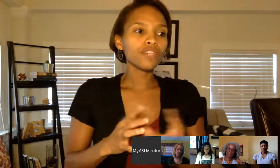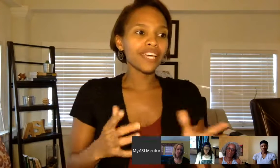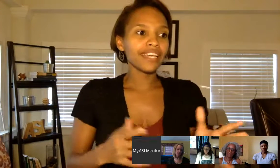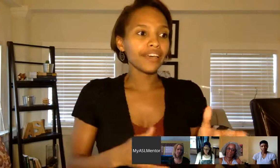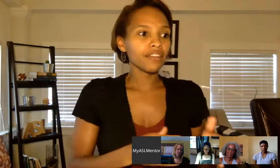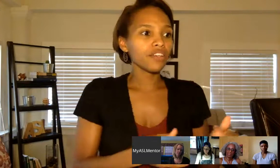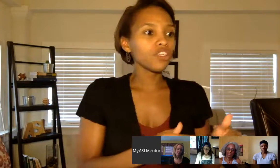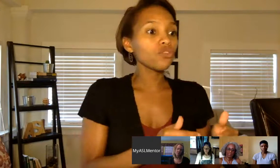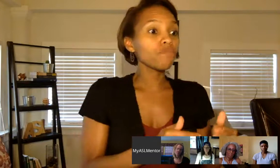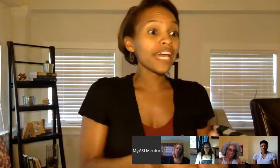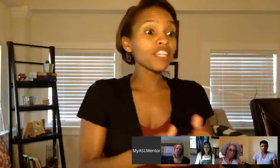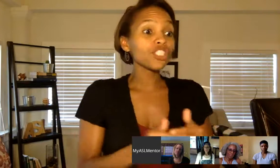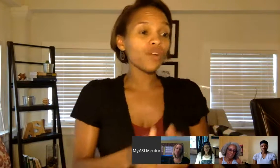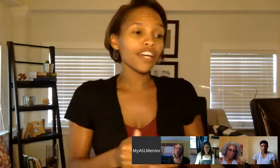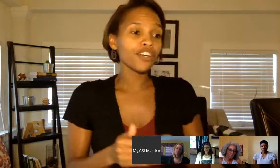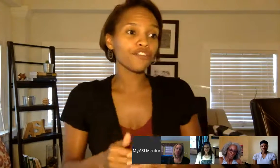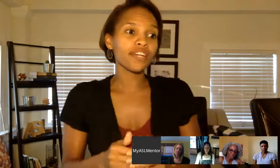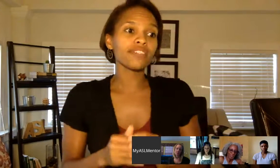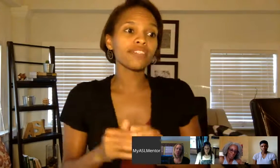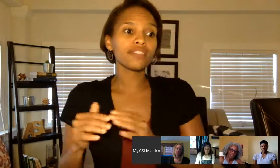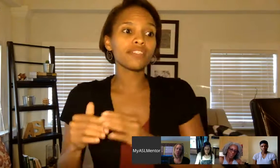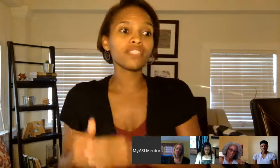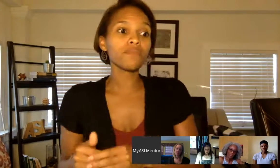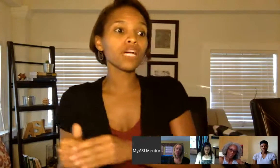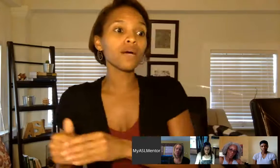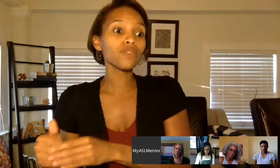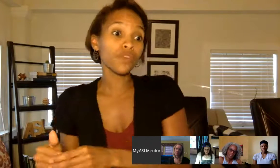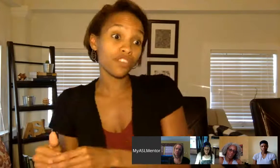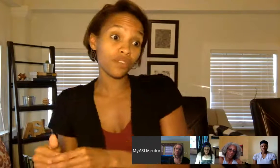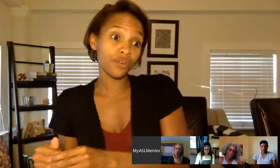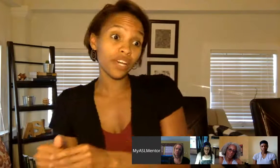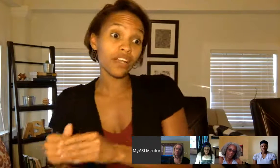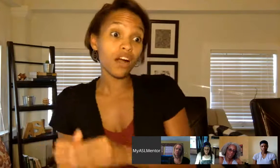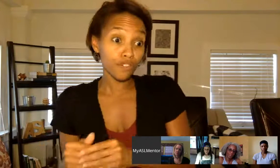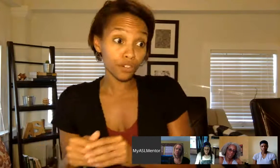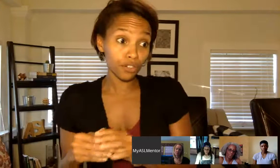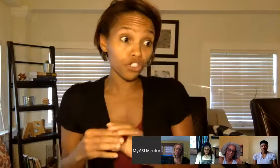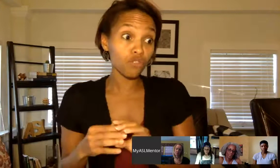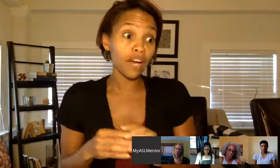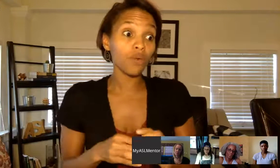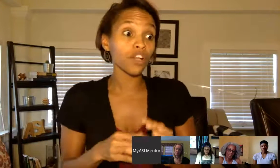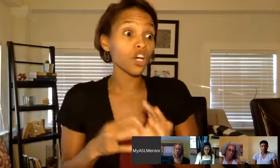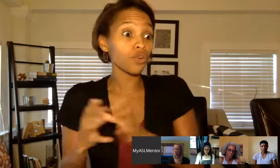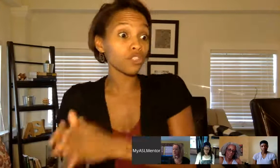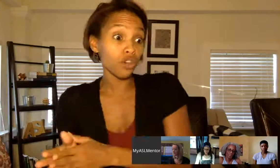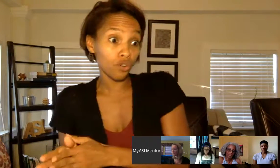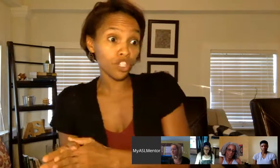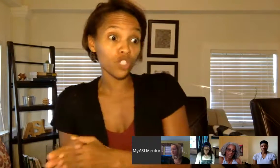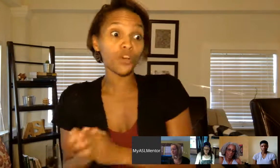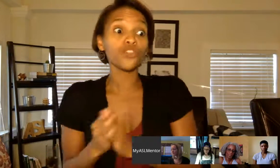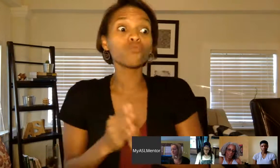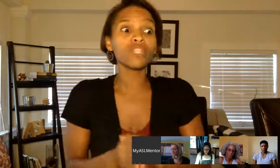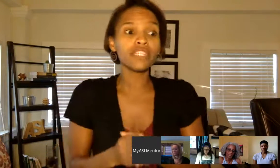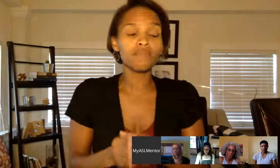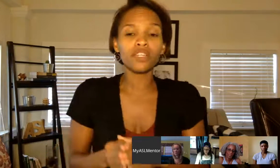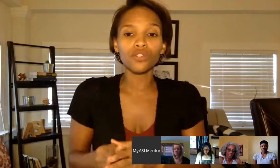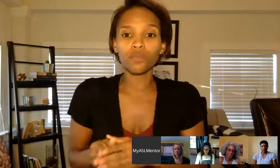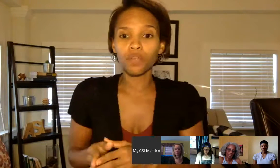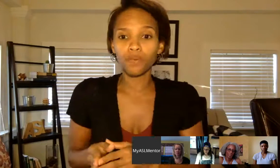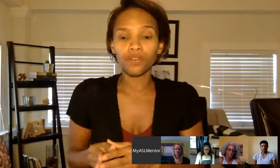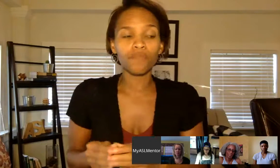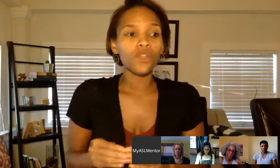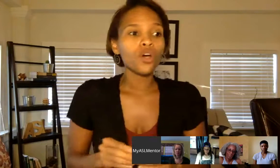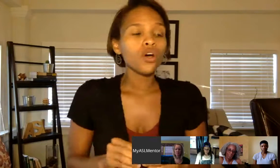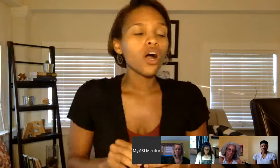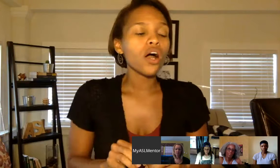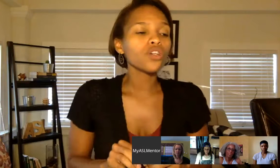I'm going to read that again. You may drag your friends into some clubs with you, and others you might want to go alone, which is when you really meet new